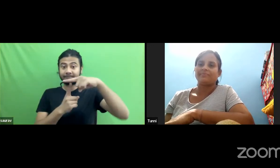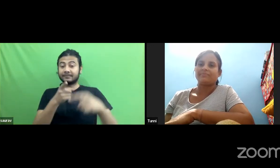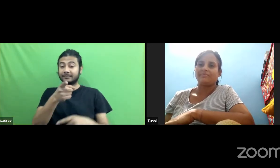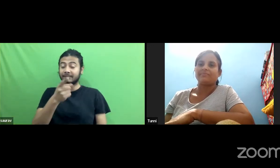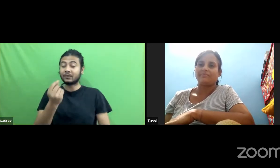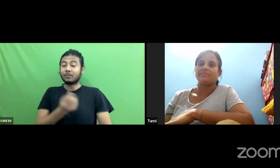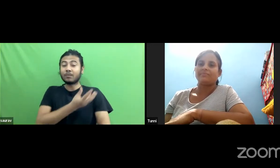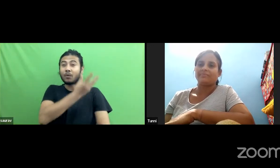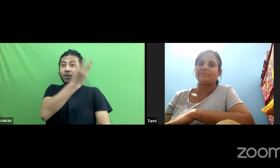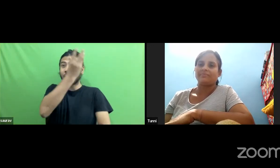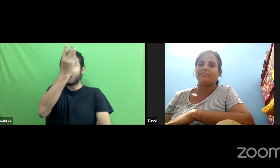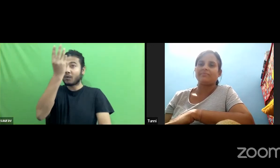time.